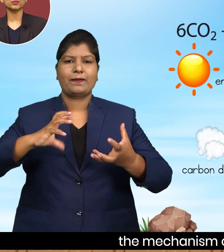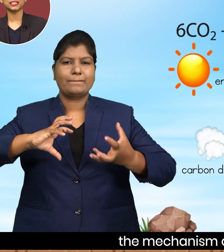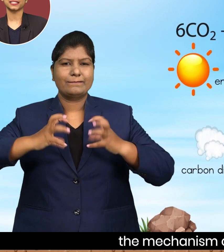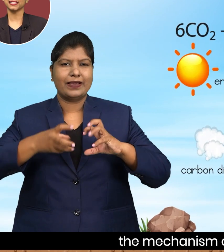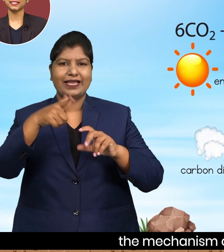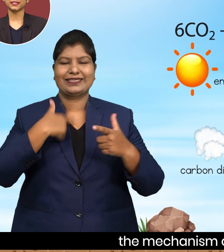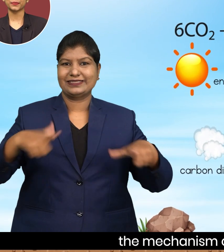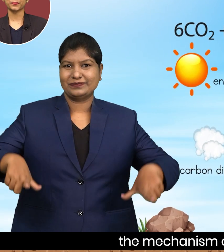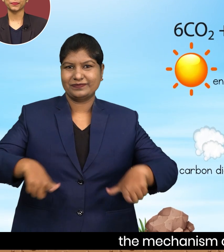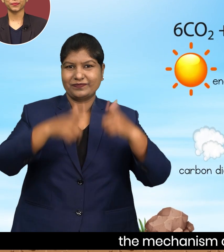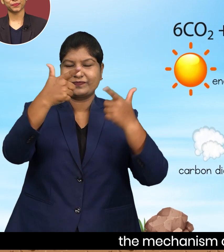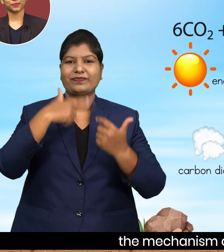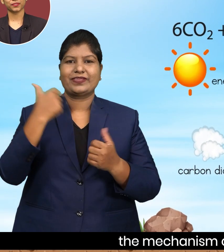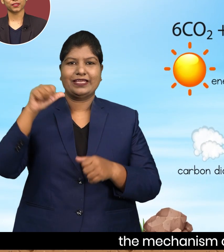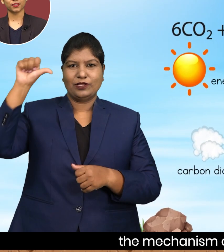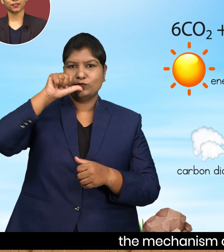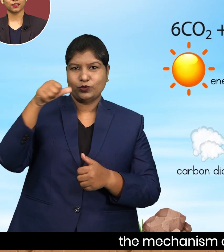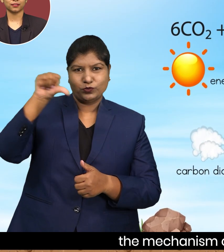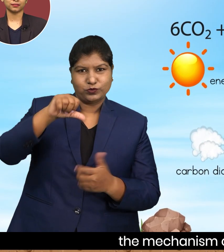of photosynthesis,